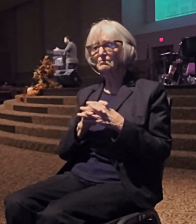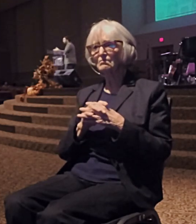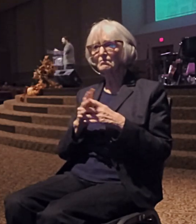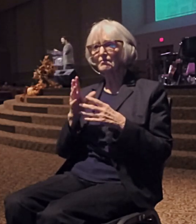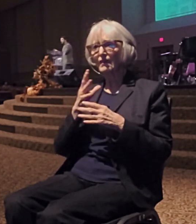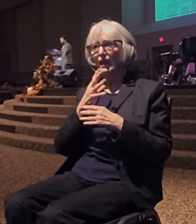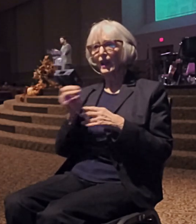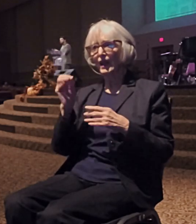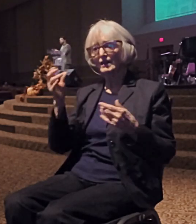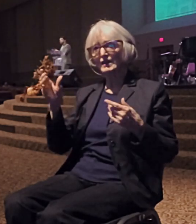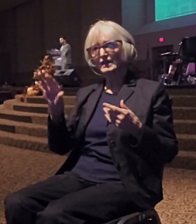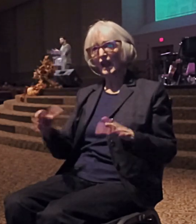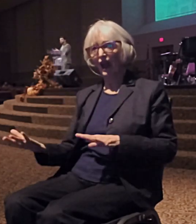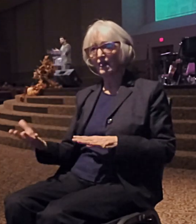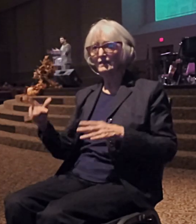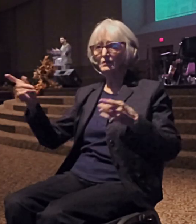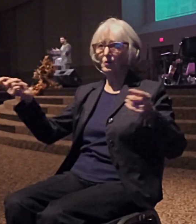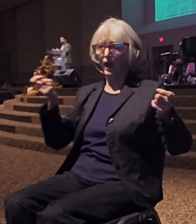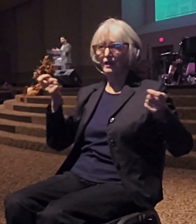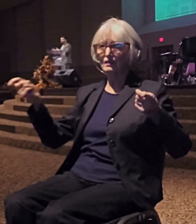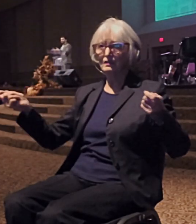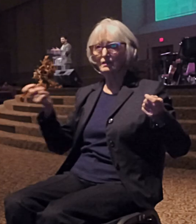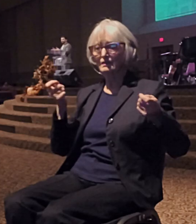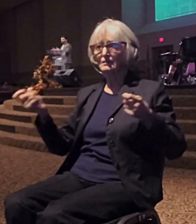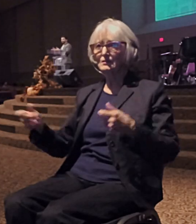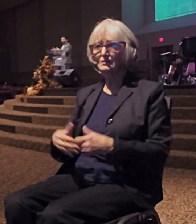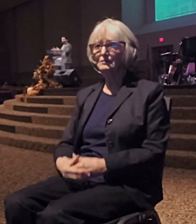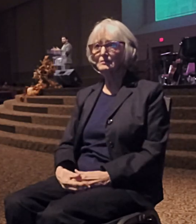and death reigns.